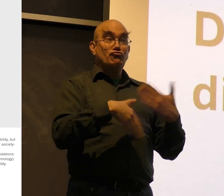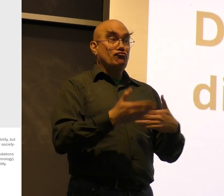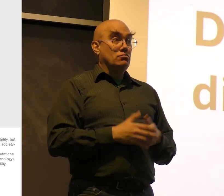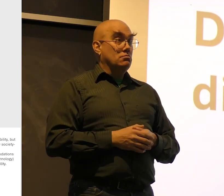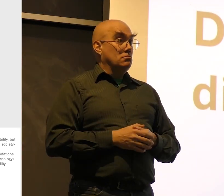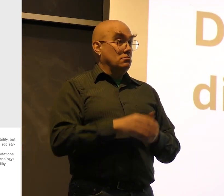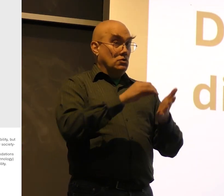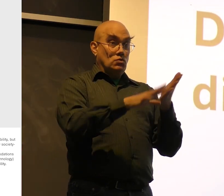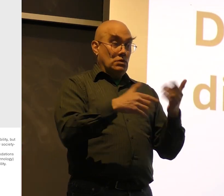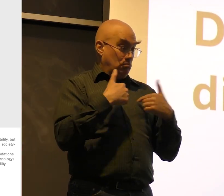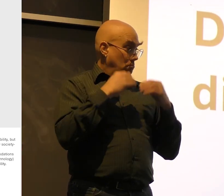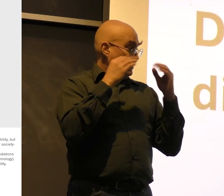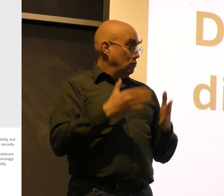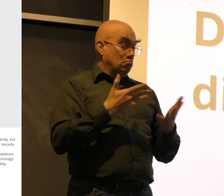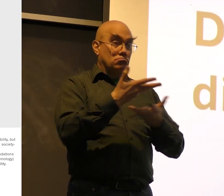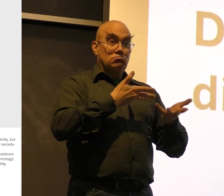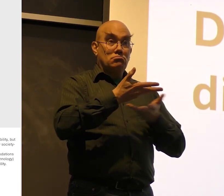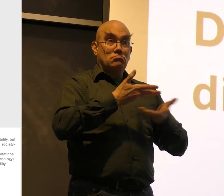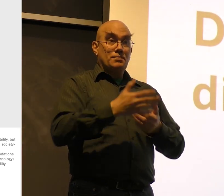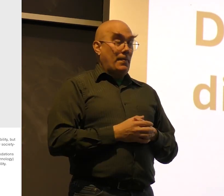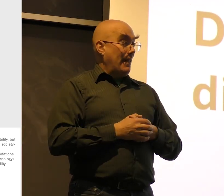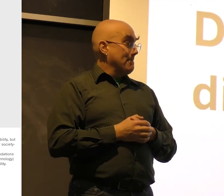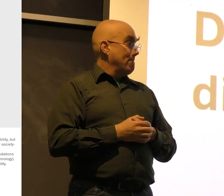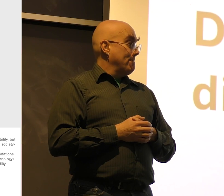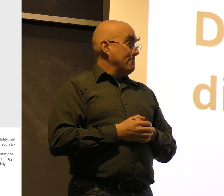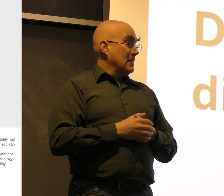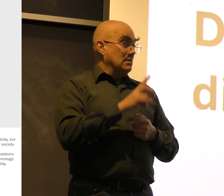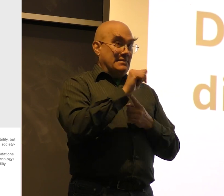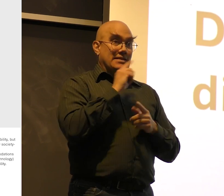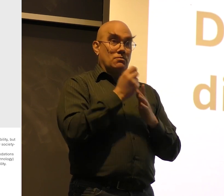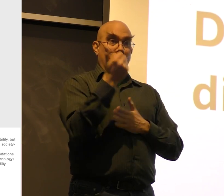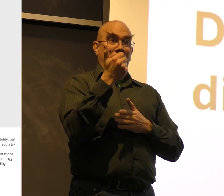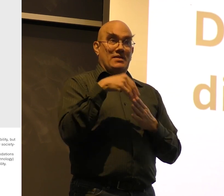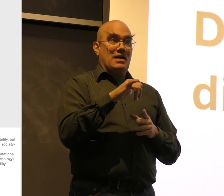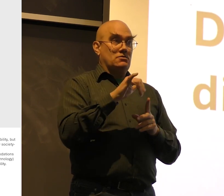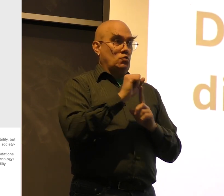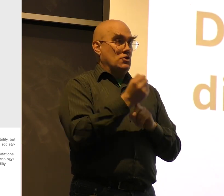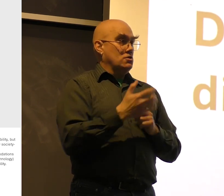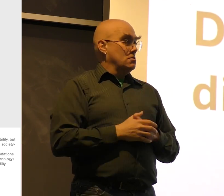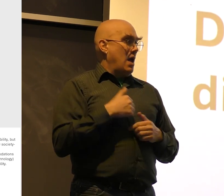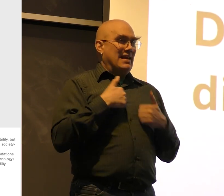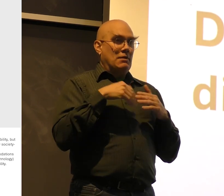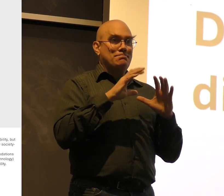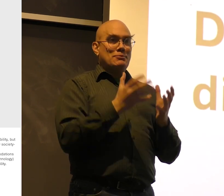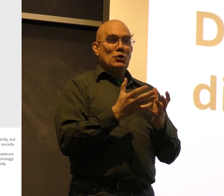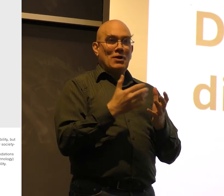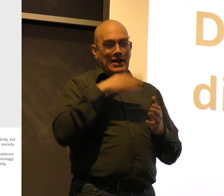and the class runs as a typical class would run. I'm a teacher, I have students, we run the class. The disability is removed